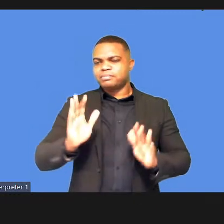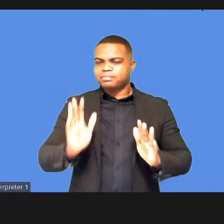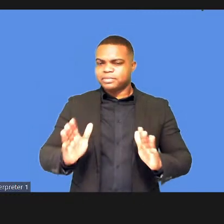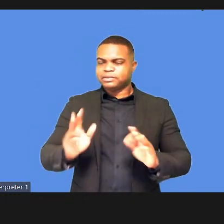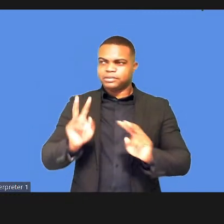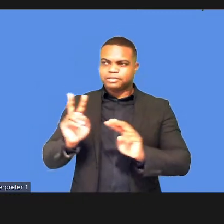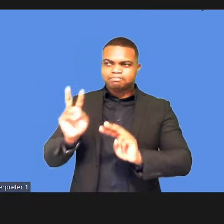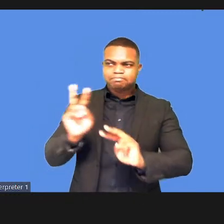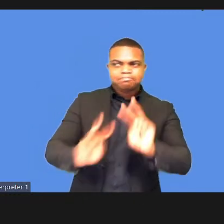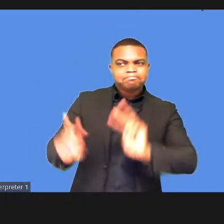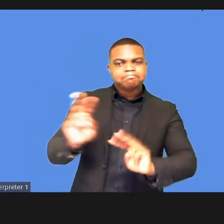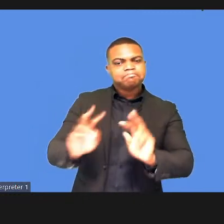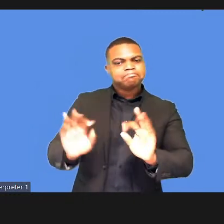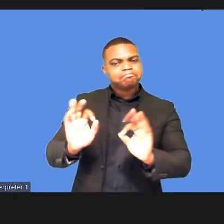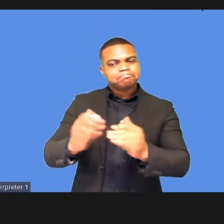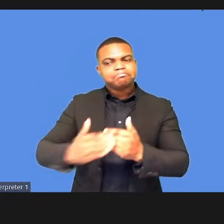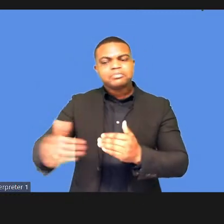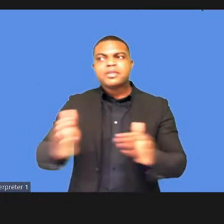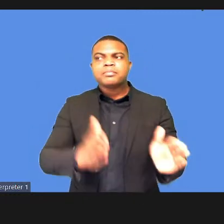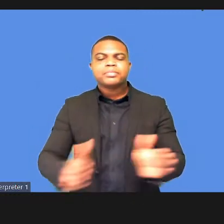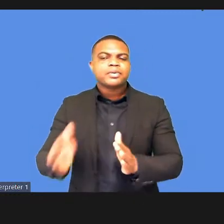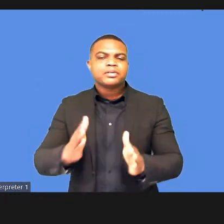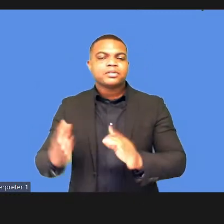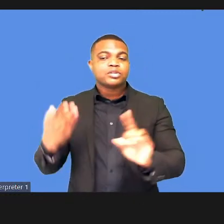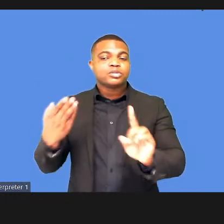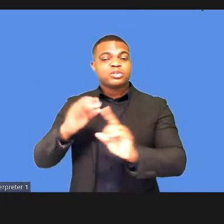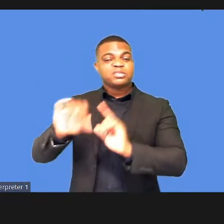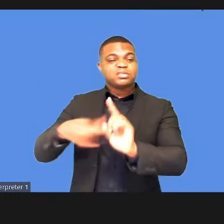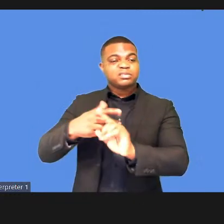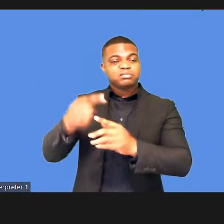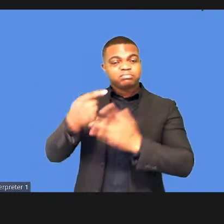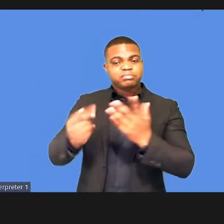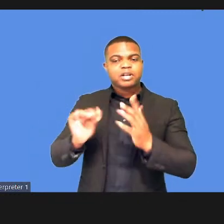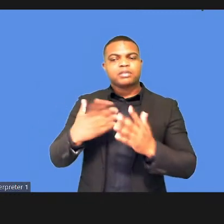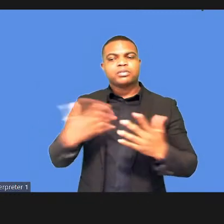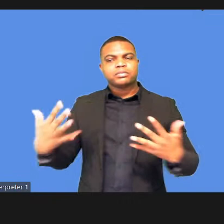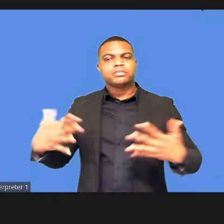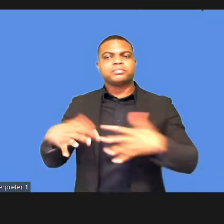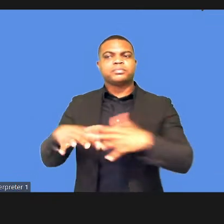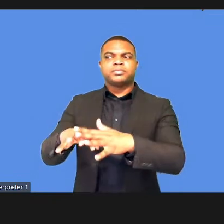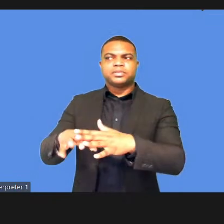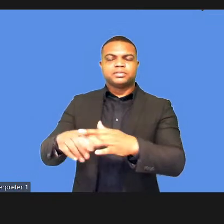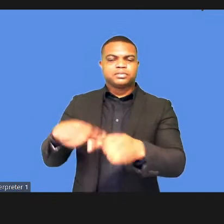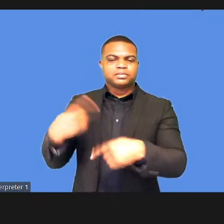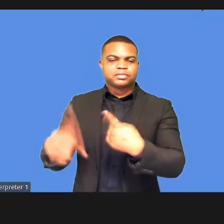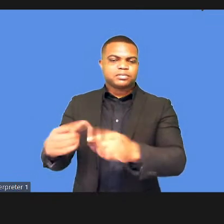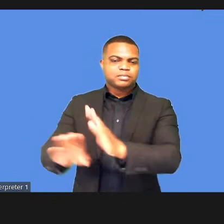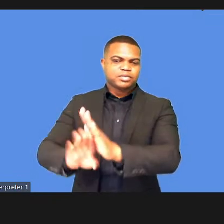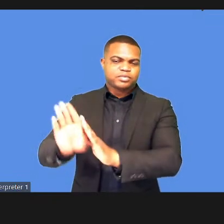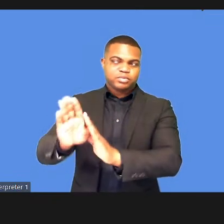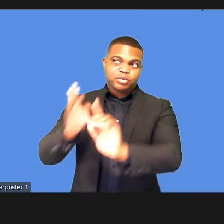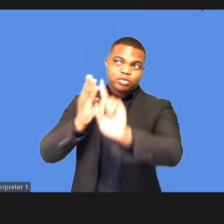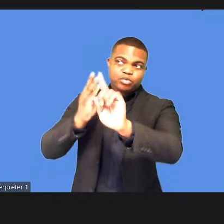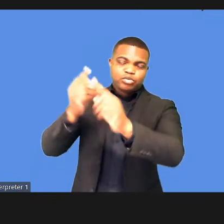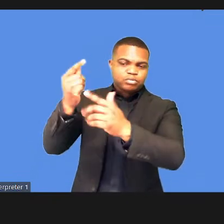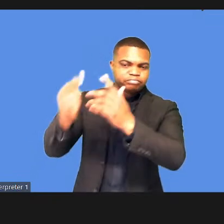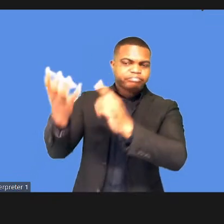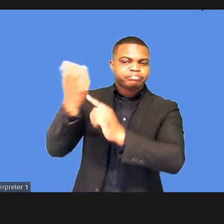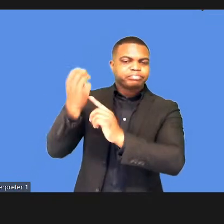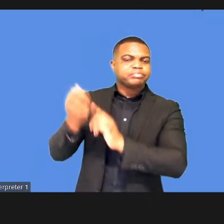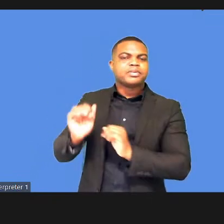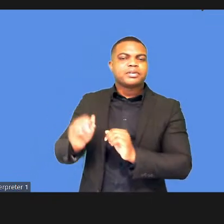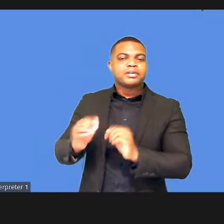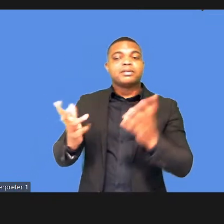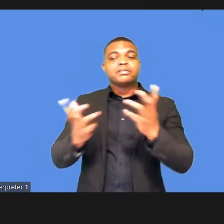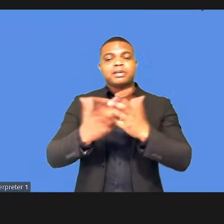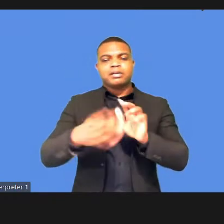well as the Agenda 2063. We'll be looking at